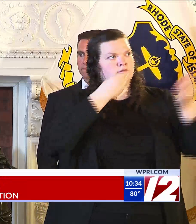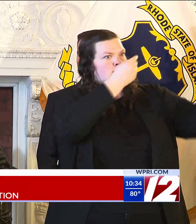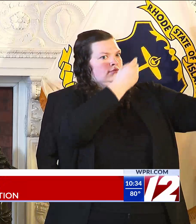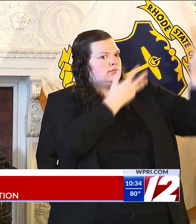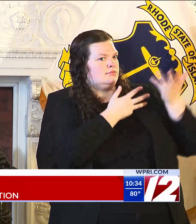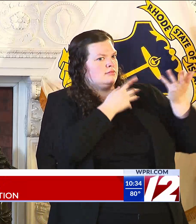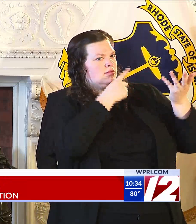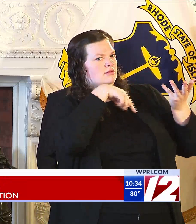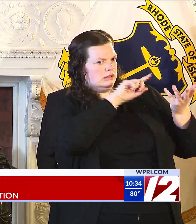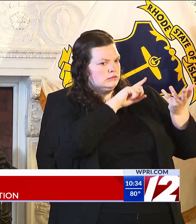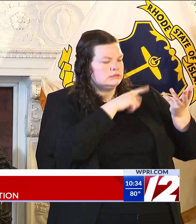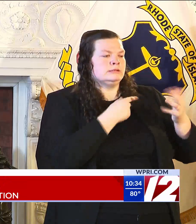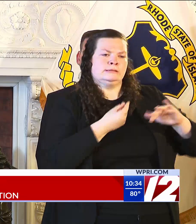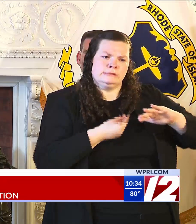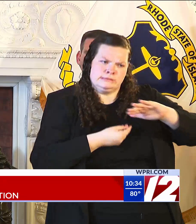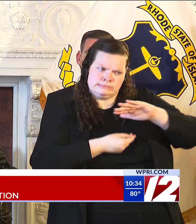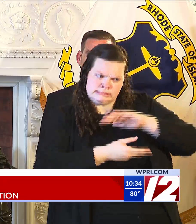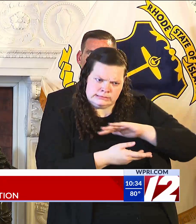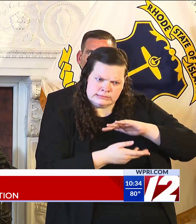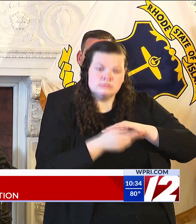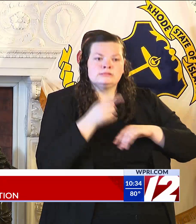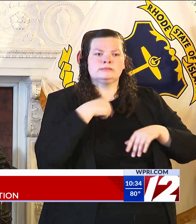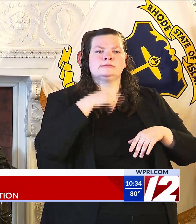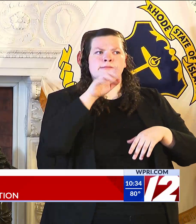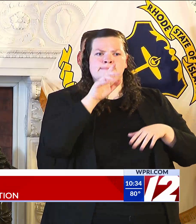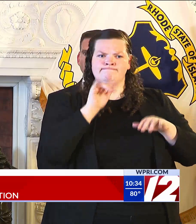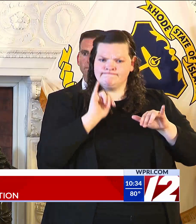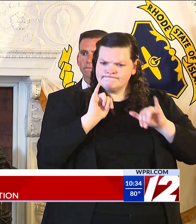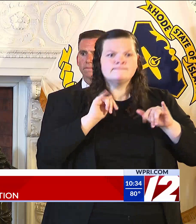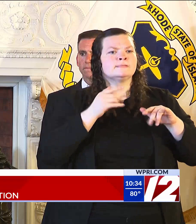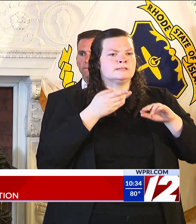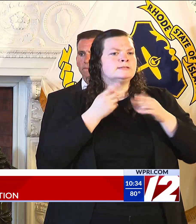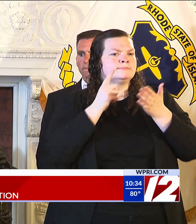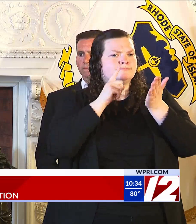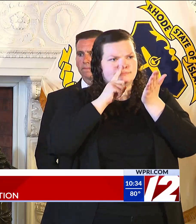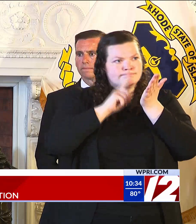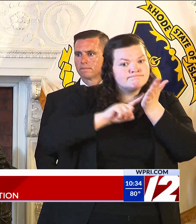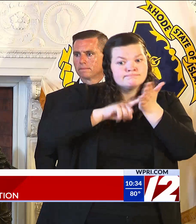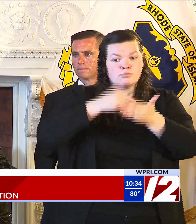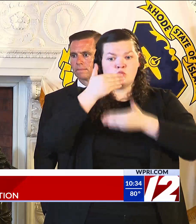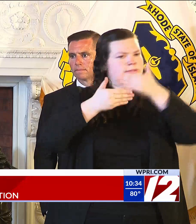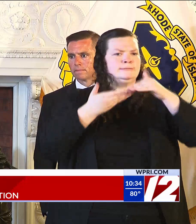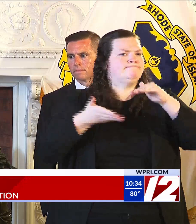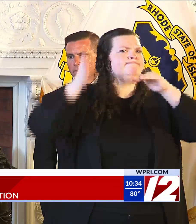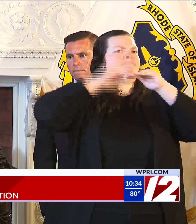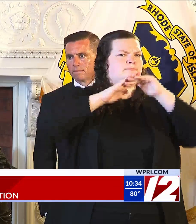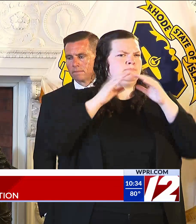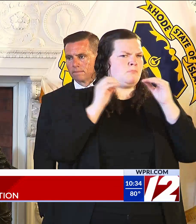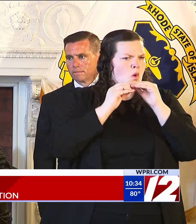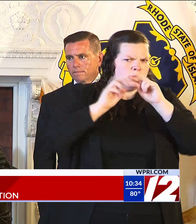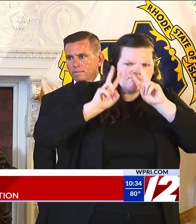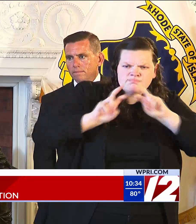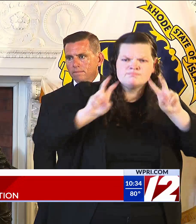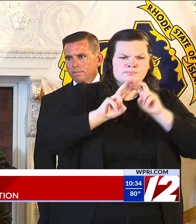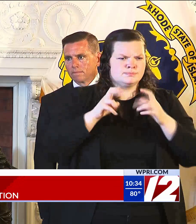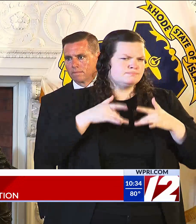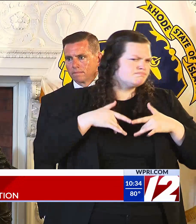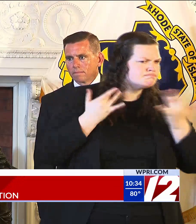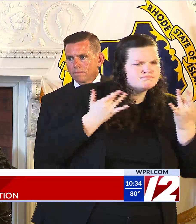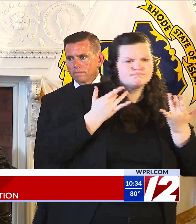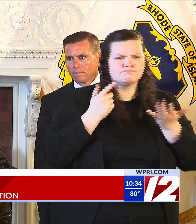up our inspection process. We received additional inspections and another opinion,